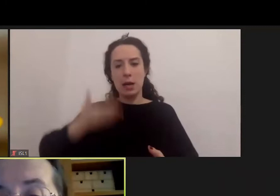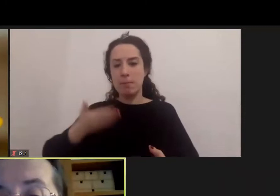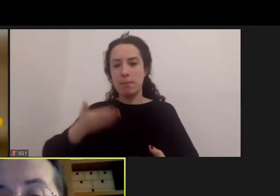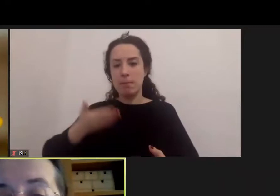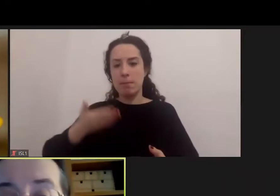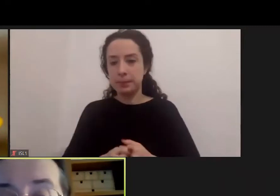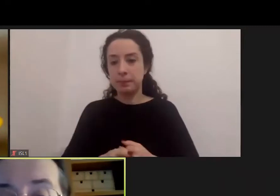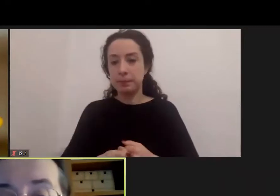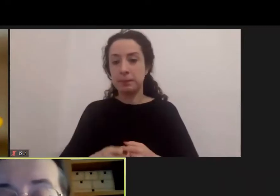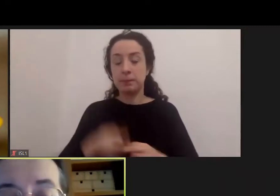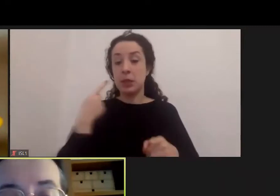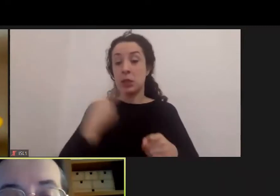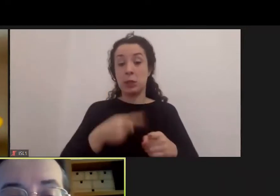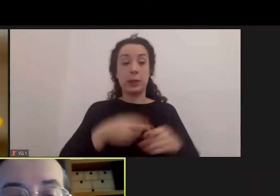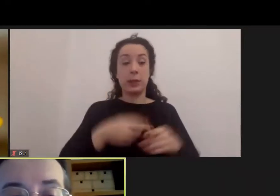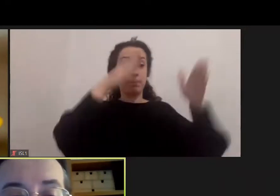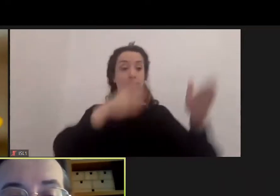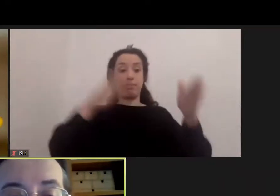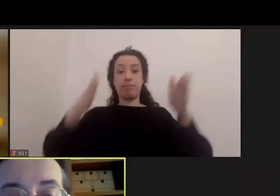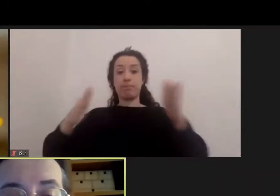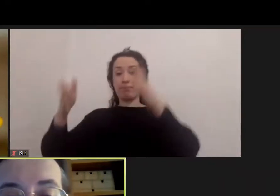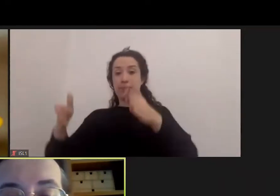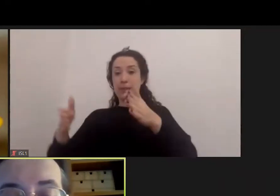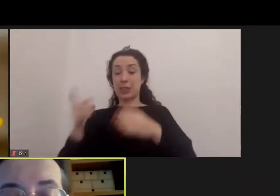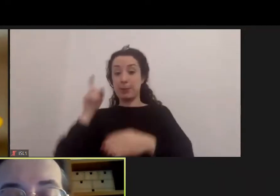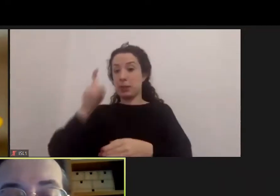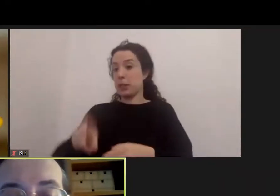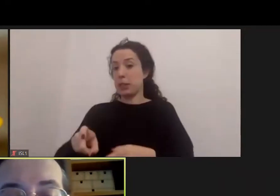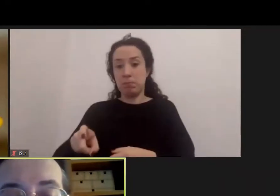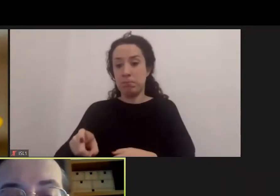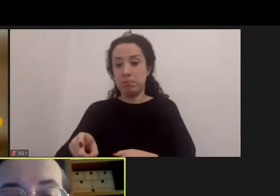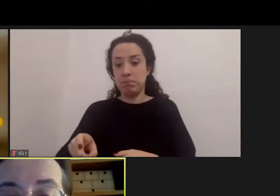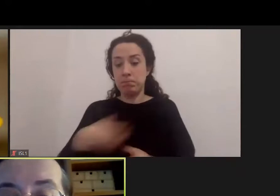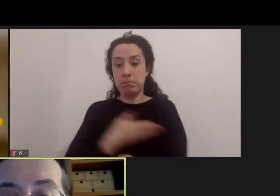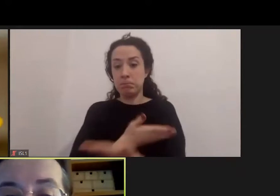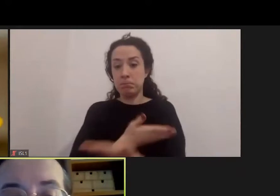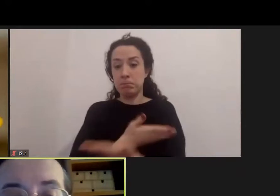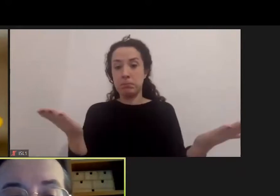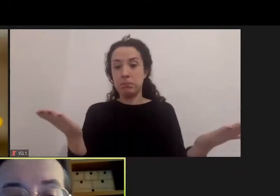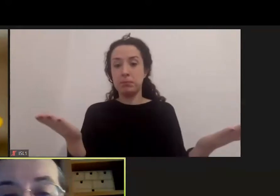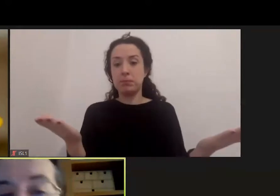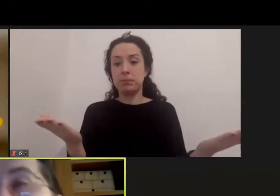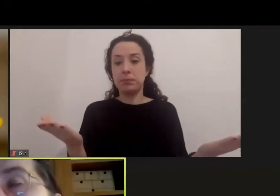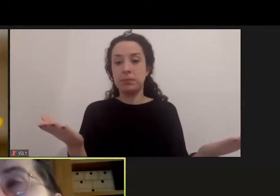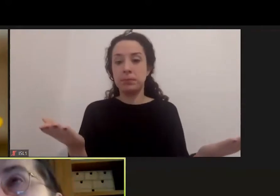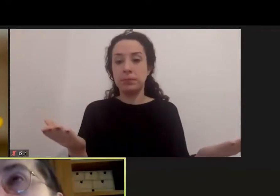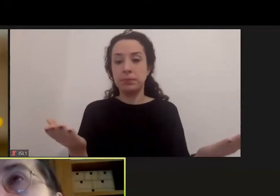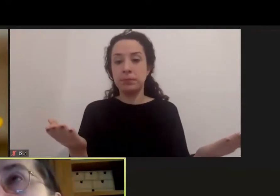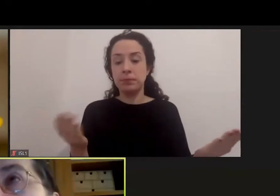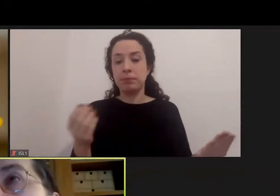used by persons, whether members of the public or the staff of the contracting